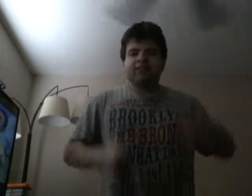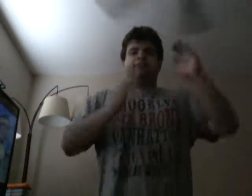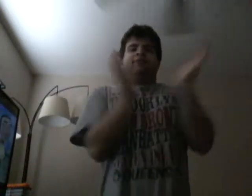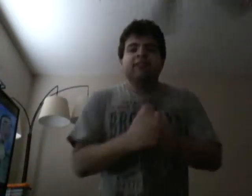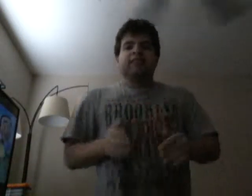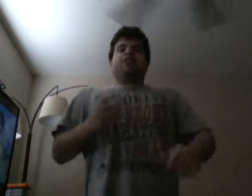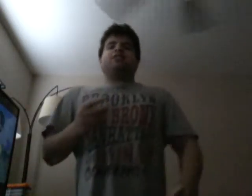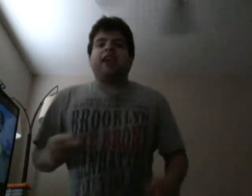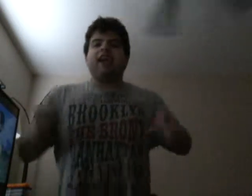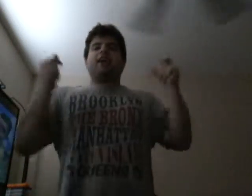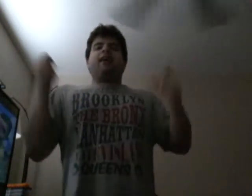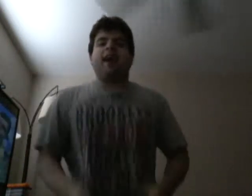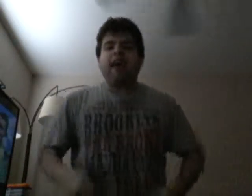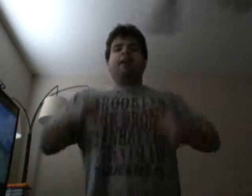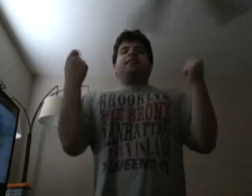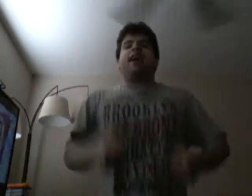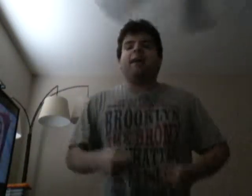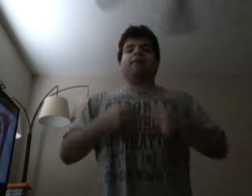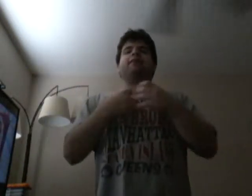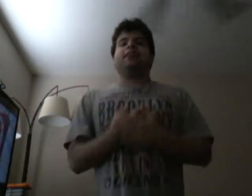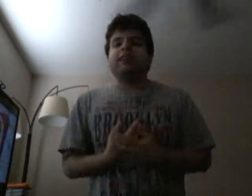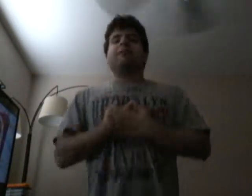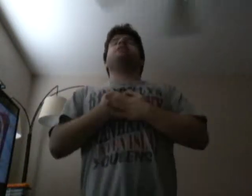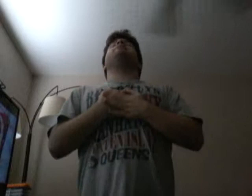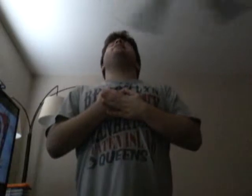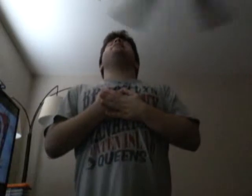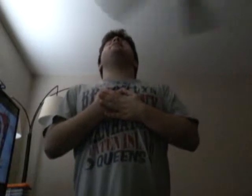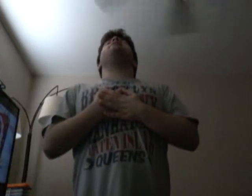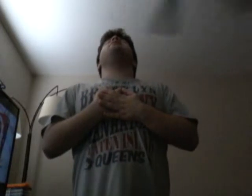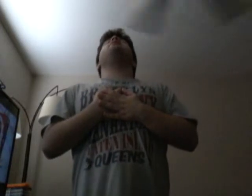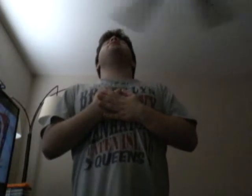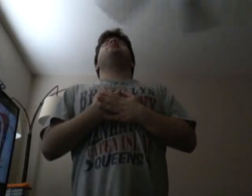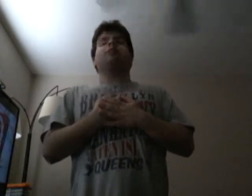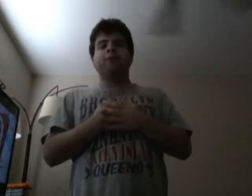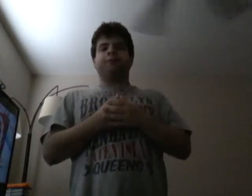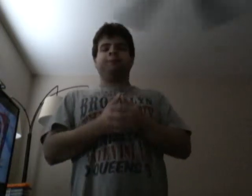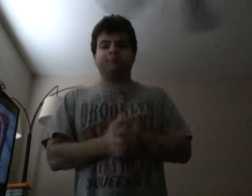really come to see that I'm in even better. What's your